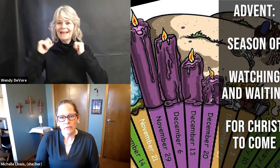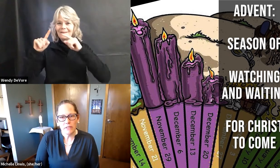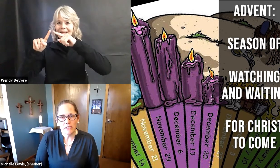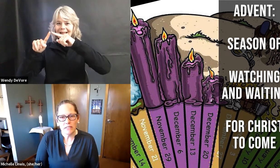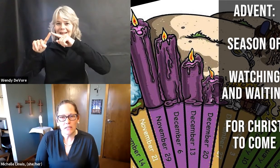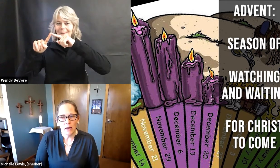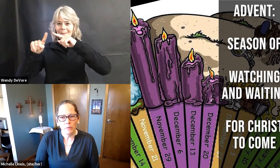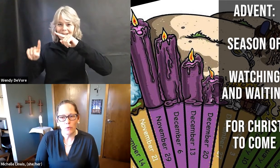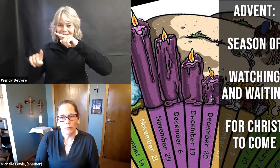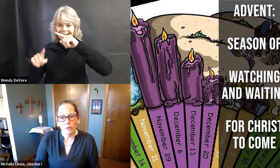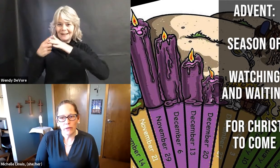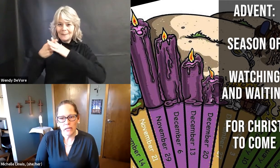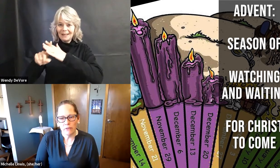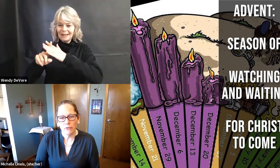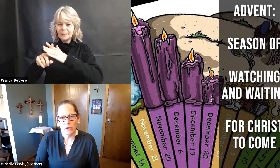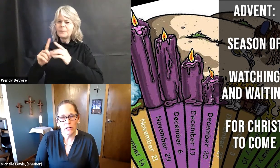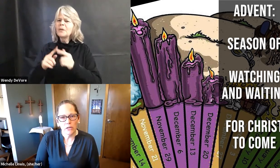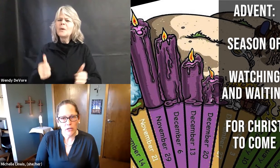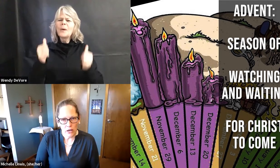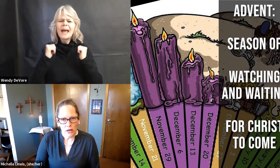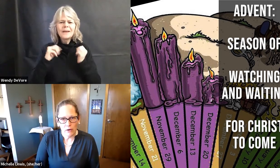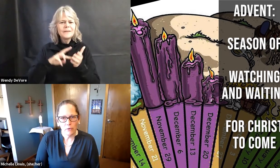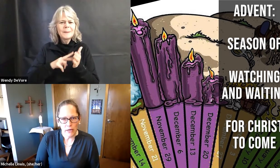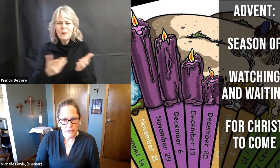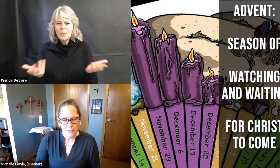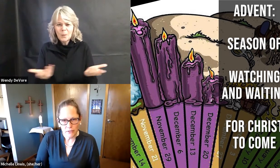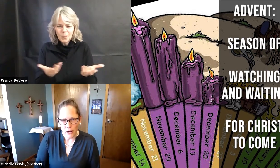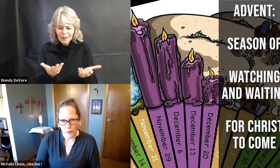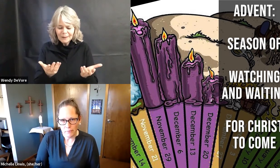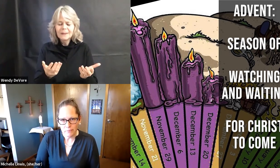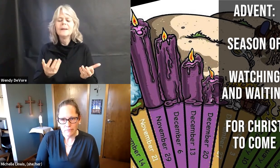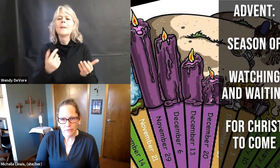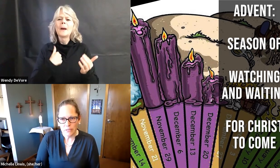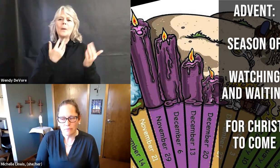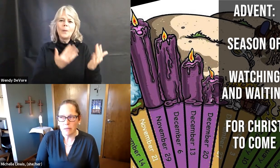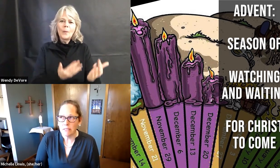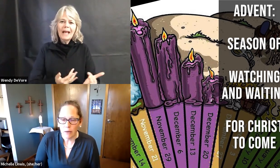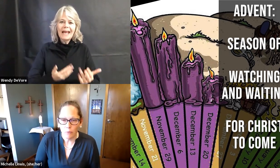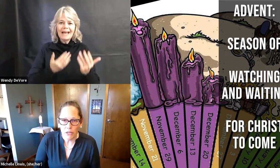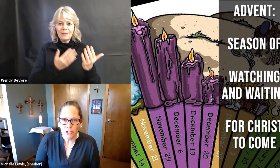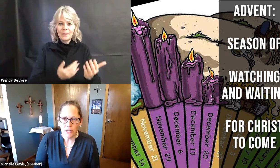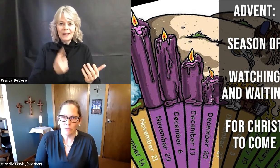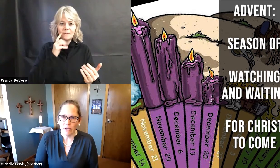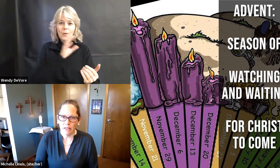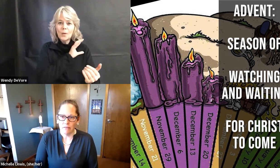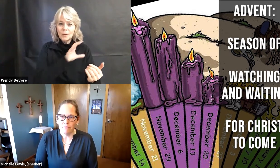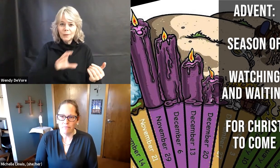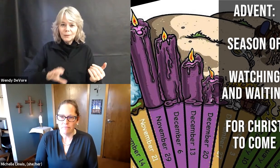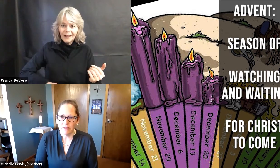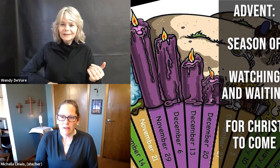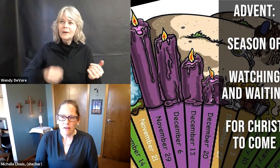And Advent is the time when we're waiting for Christ to come. We spend time watching and